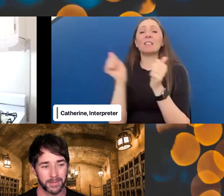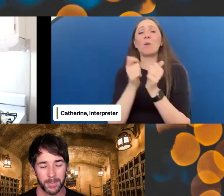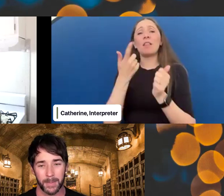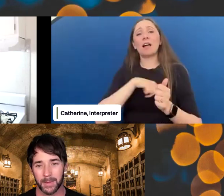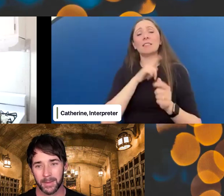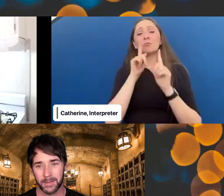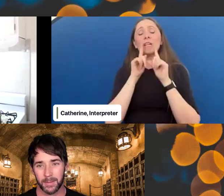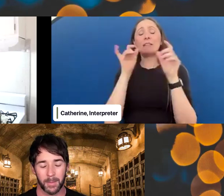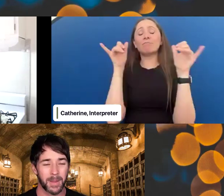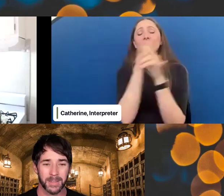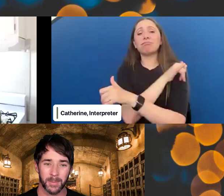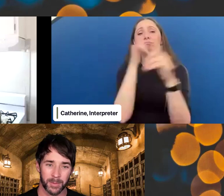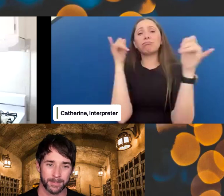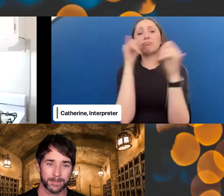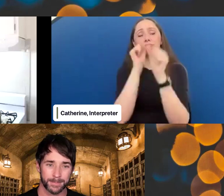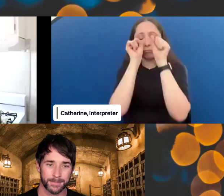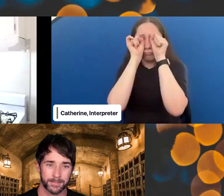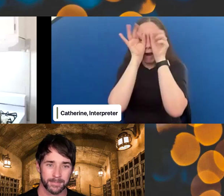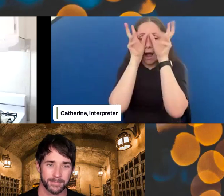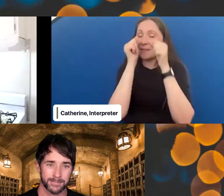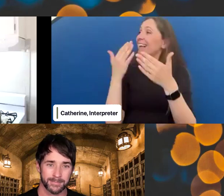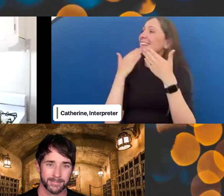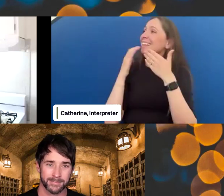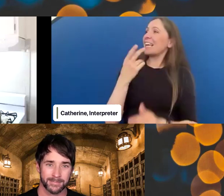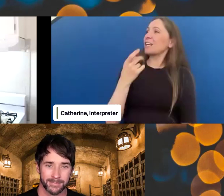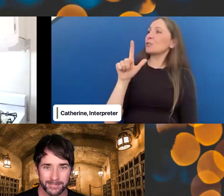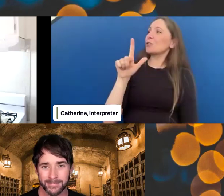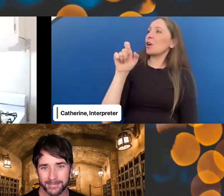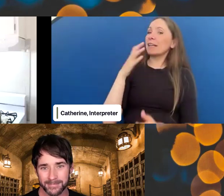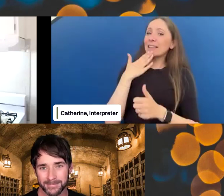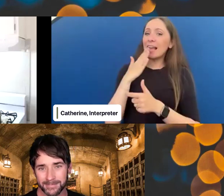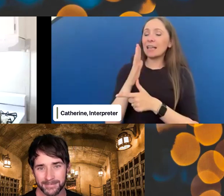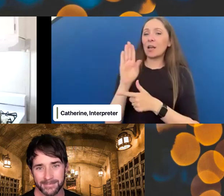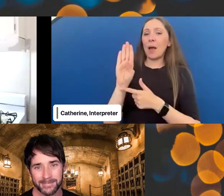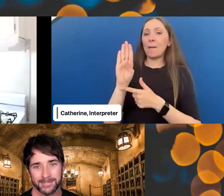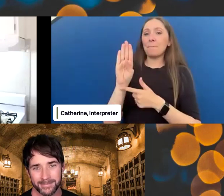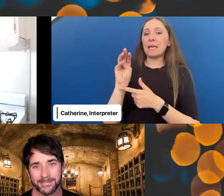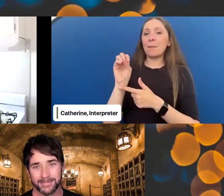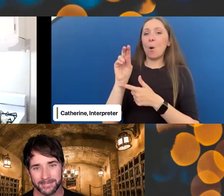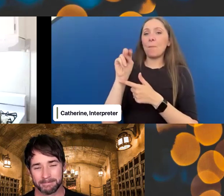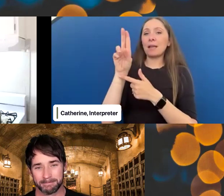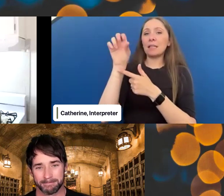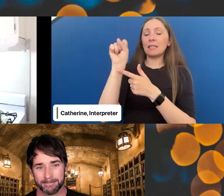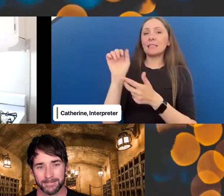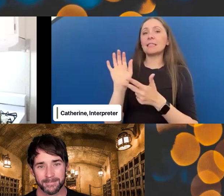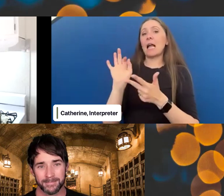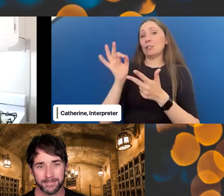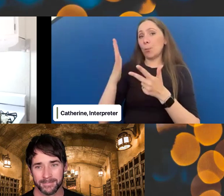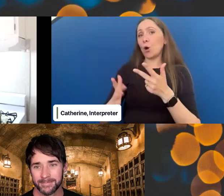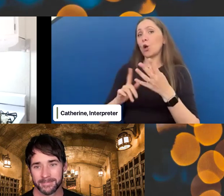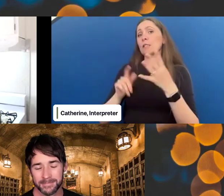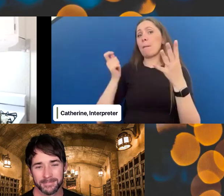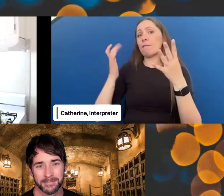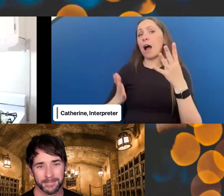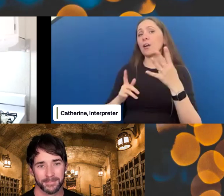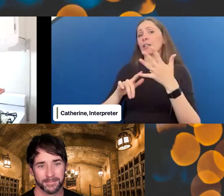another. No. Thank you. Thank you, Charlie. Thank you, Be Momentus. Thank you, our interpreters, our modifiers, all the cast and crew,